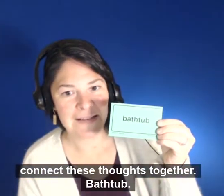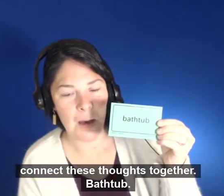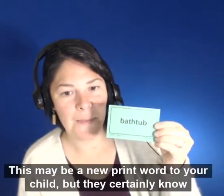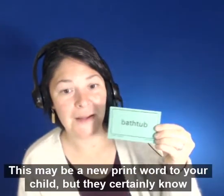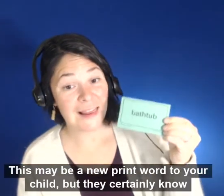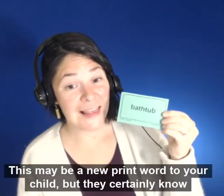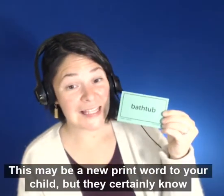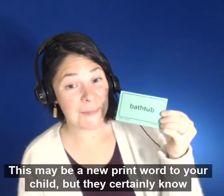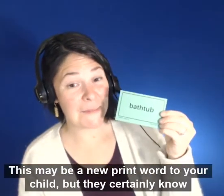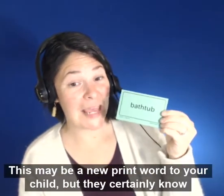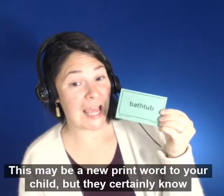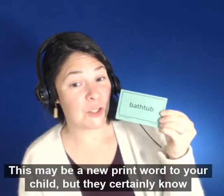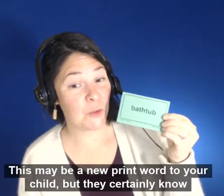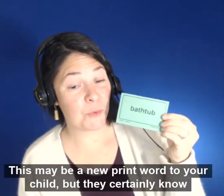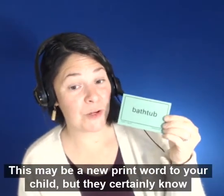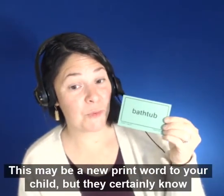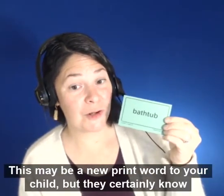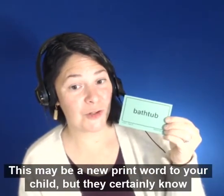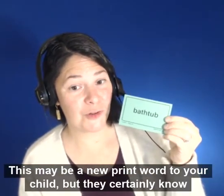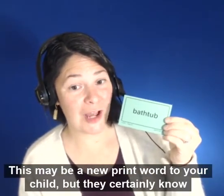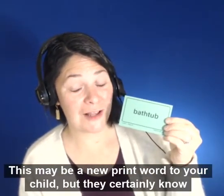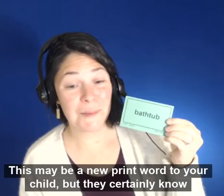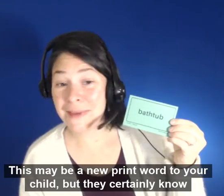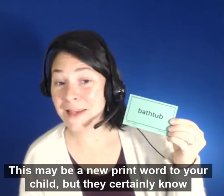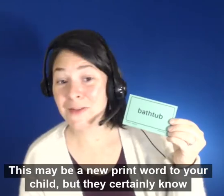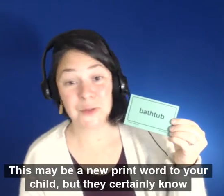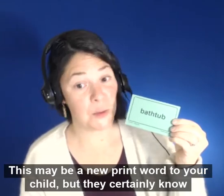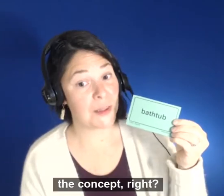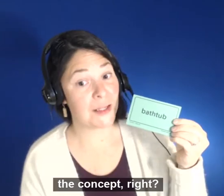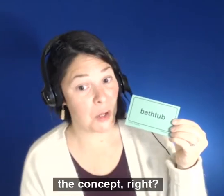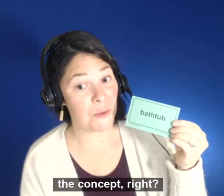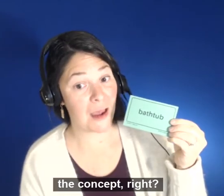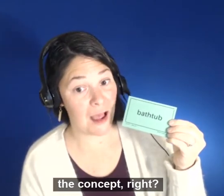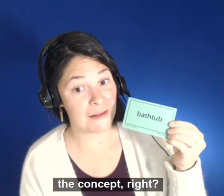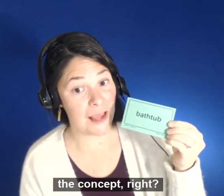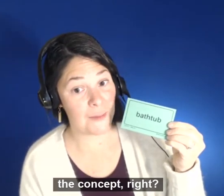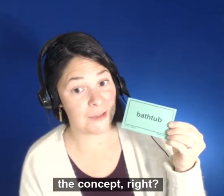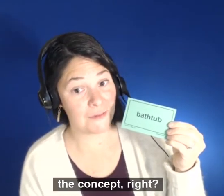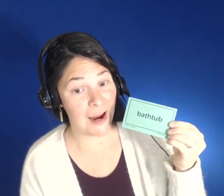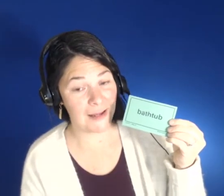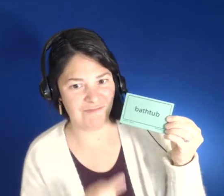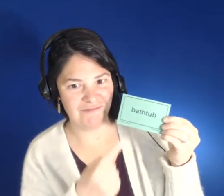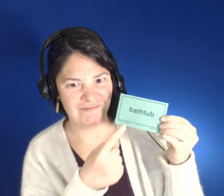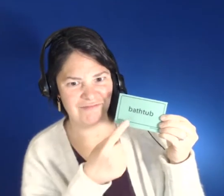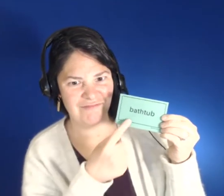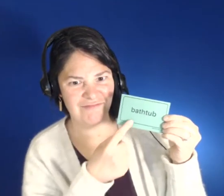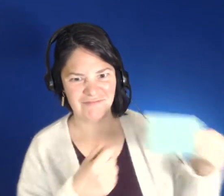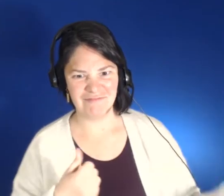Bathtub. This may be a new print word to your child, but they certainly know the concept, right?